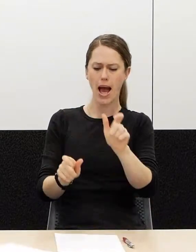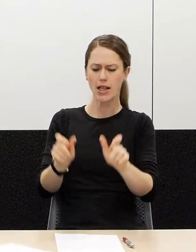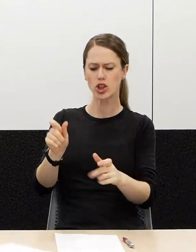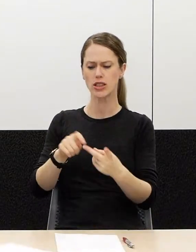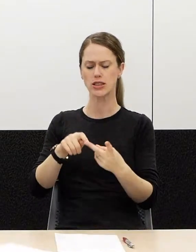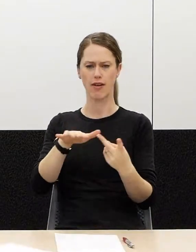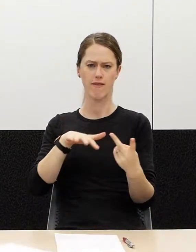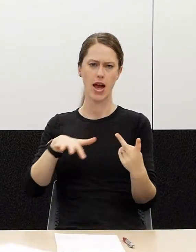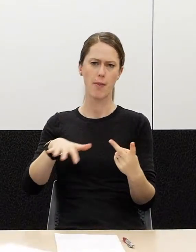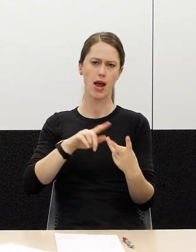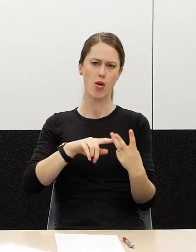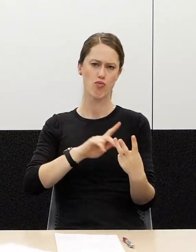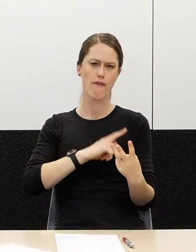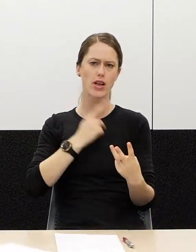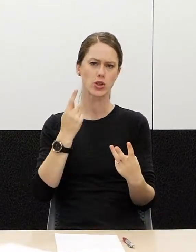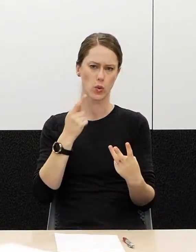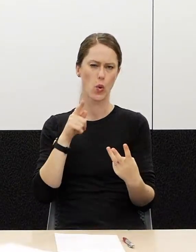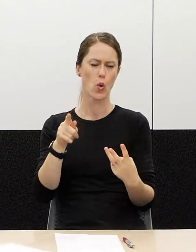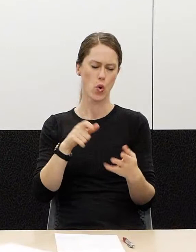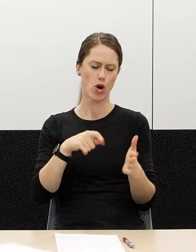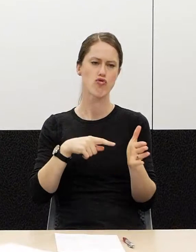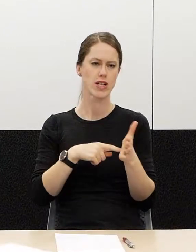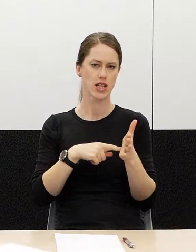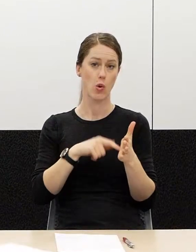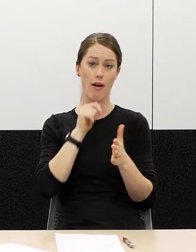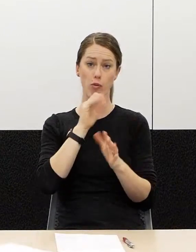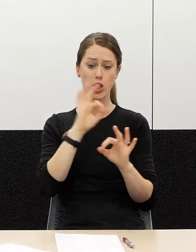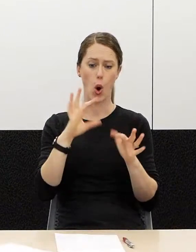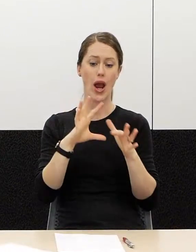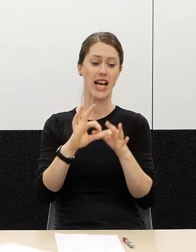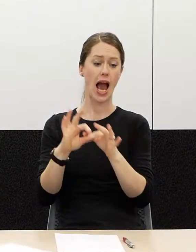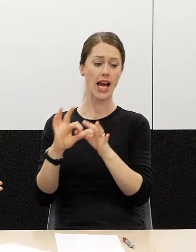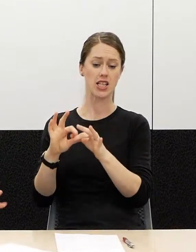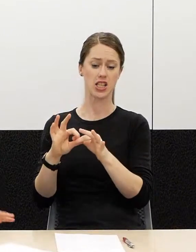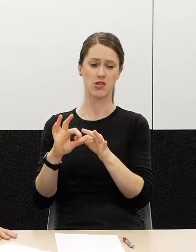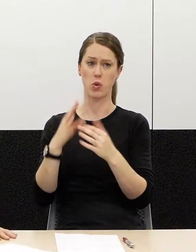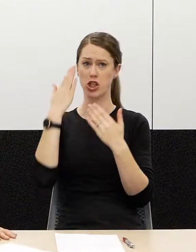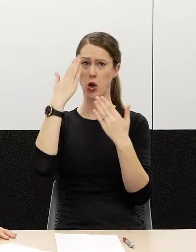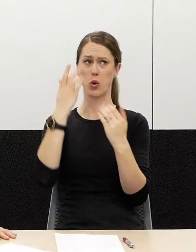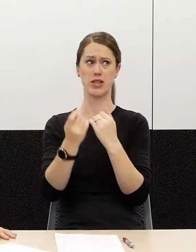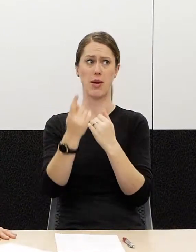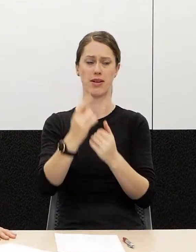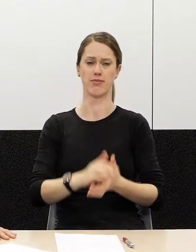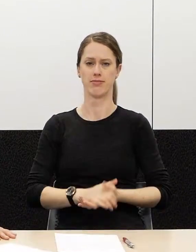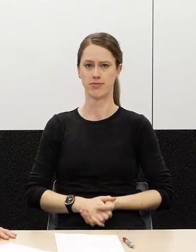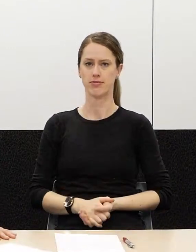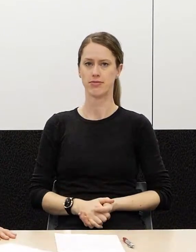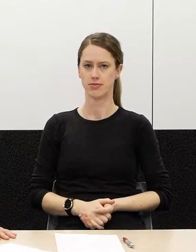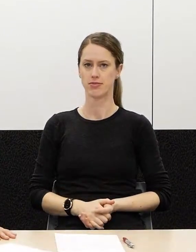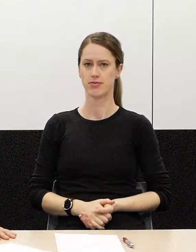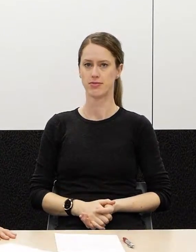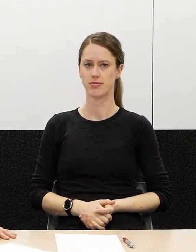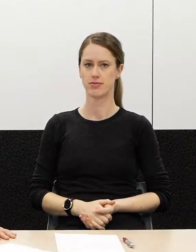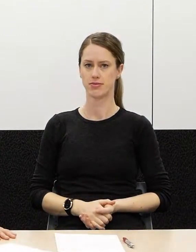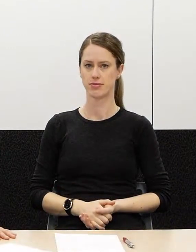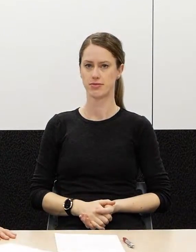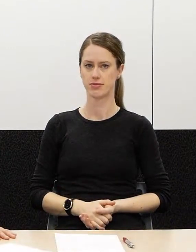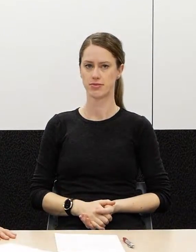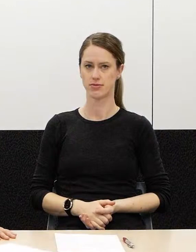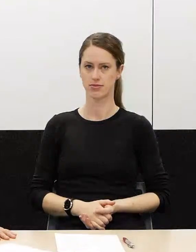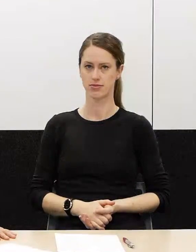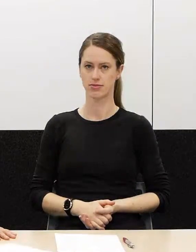their families, professionals is absolutely critical, because if we don't engage with them, we don't really know how we're doing.